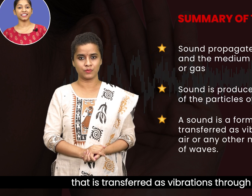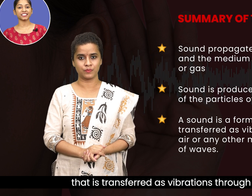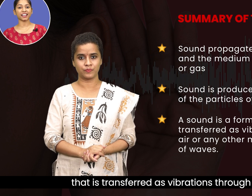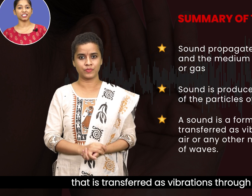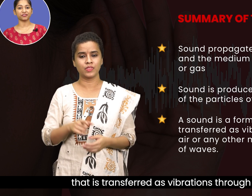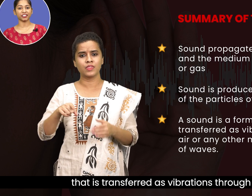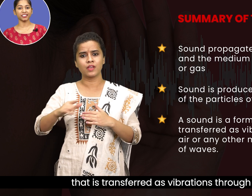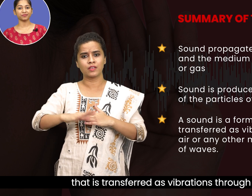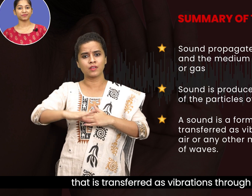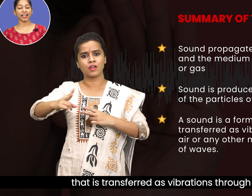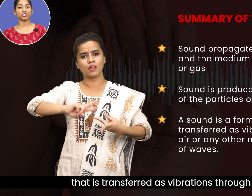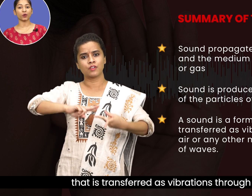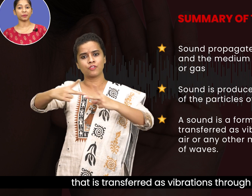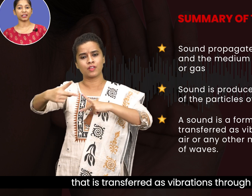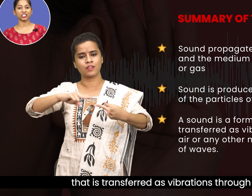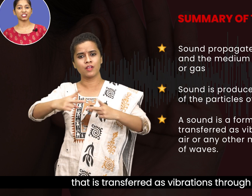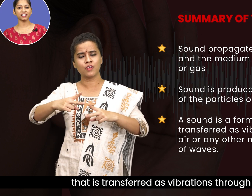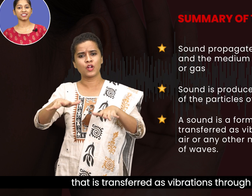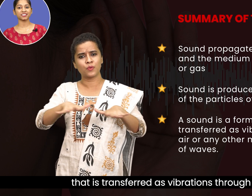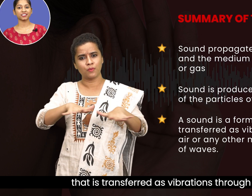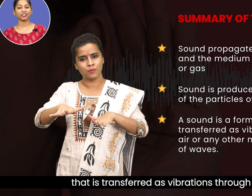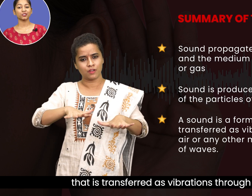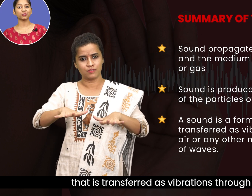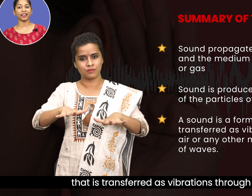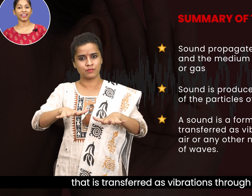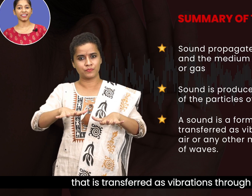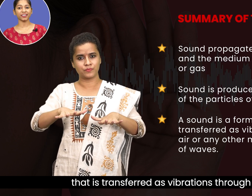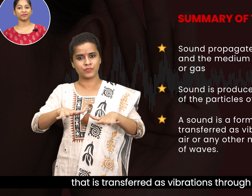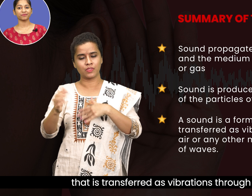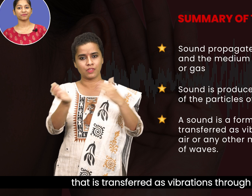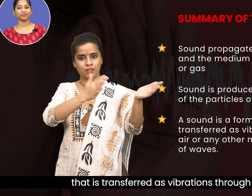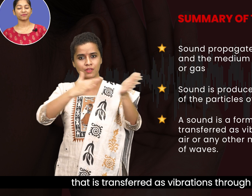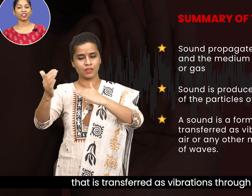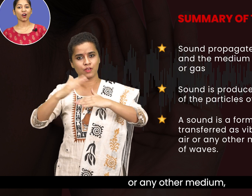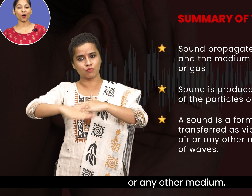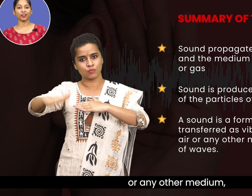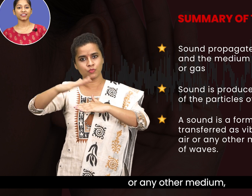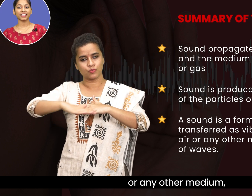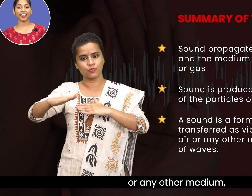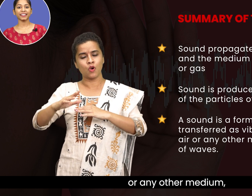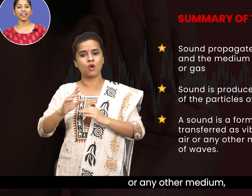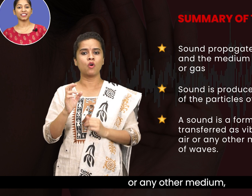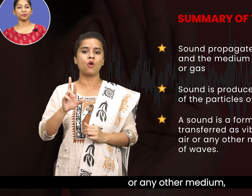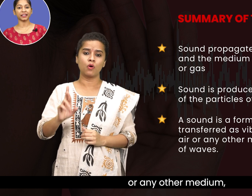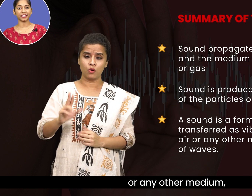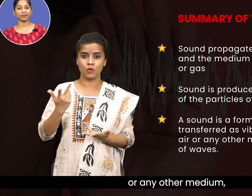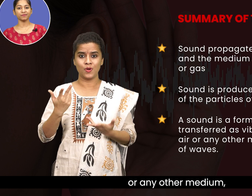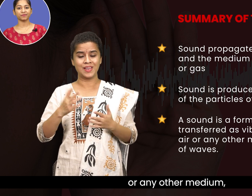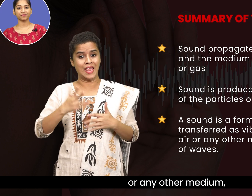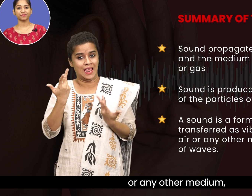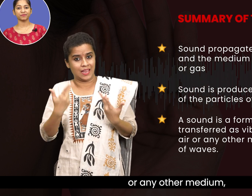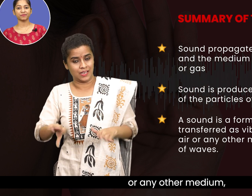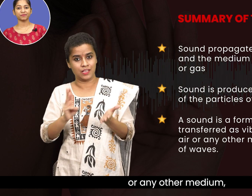that is transferred as vibrations through the air or any other